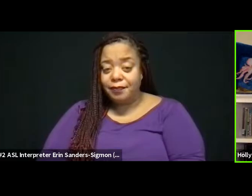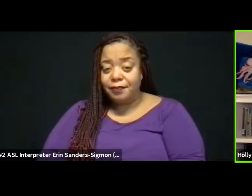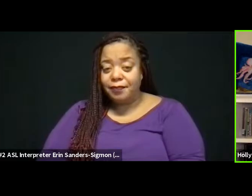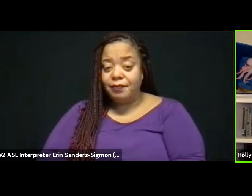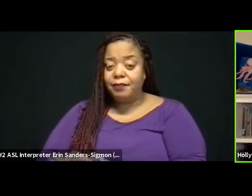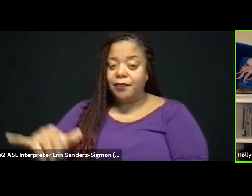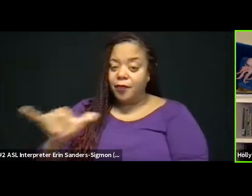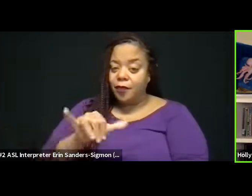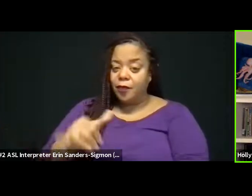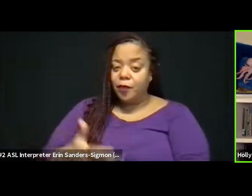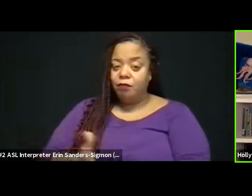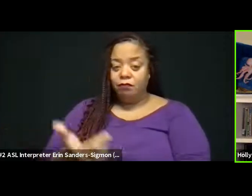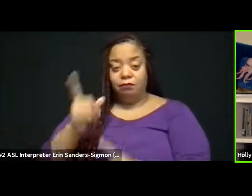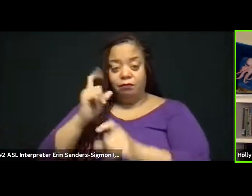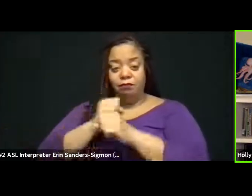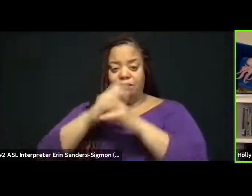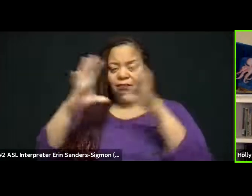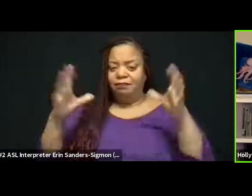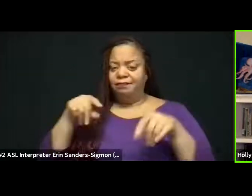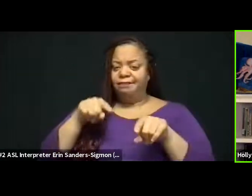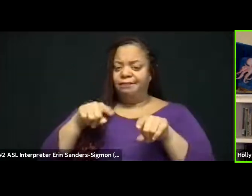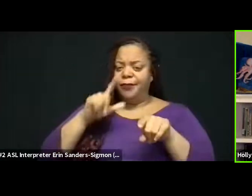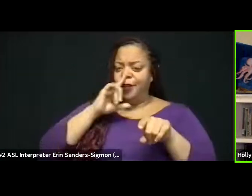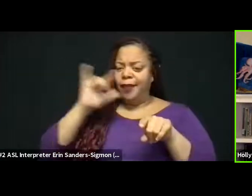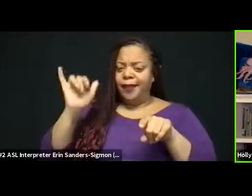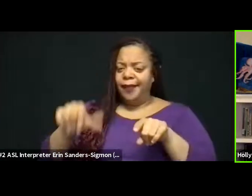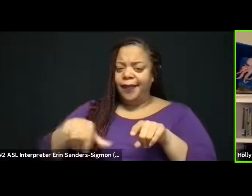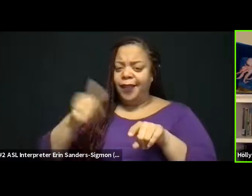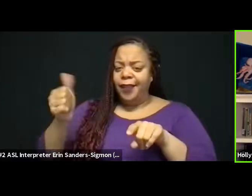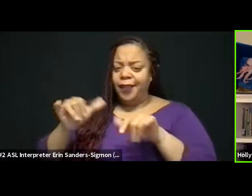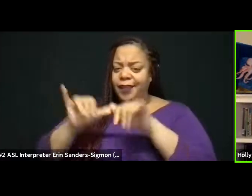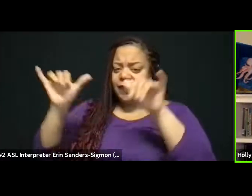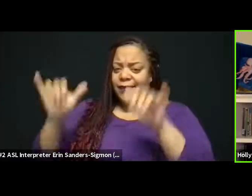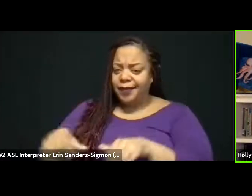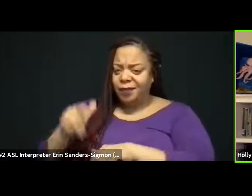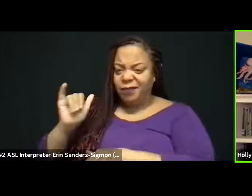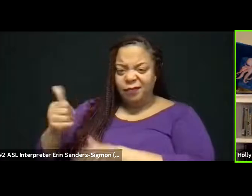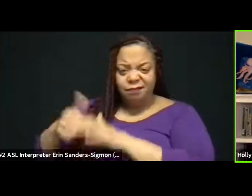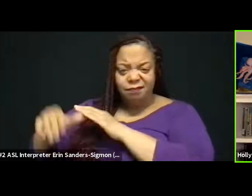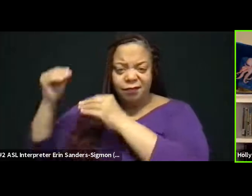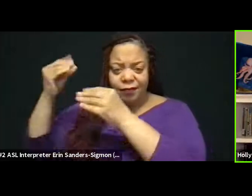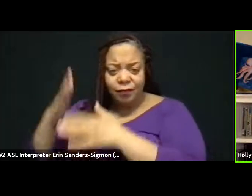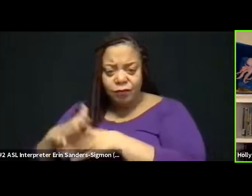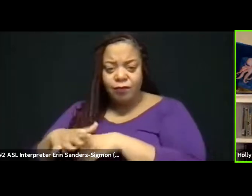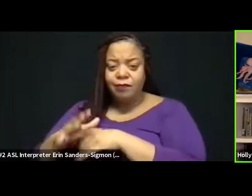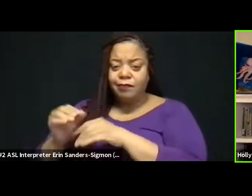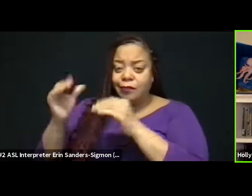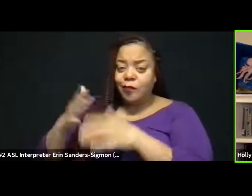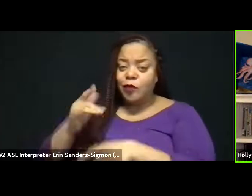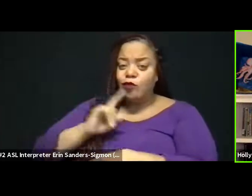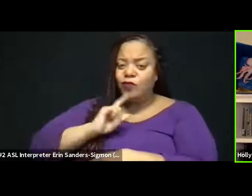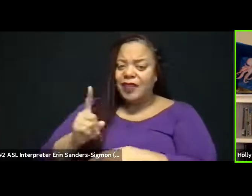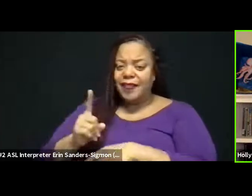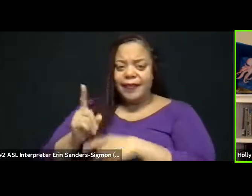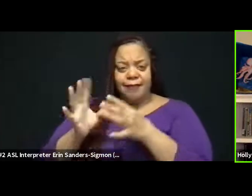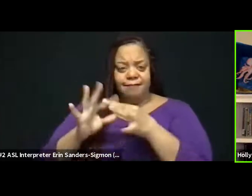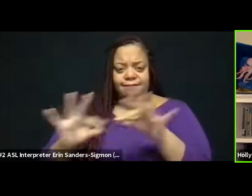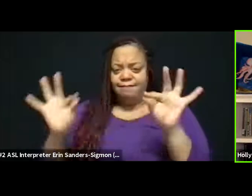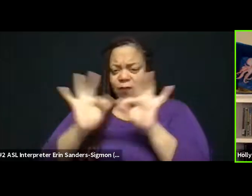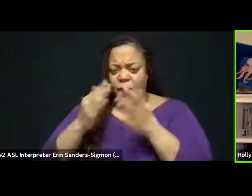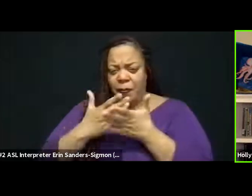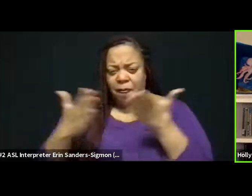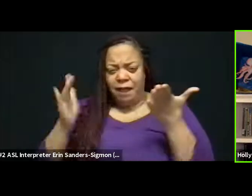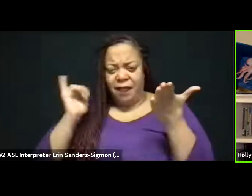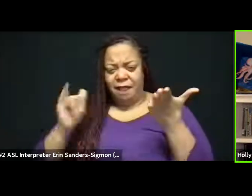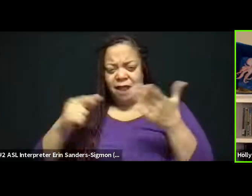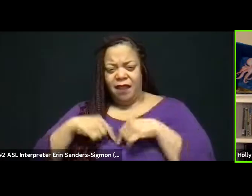in protections, we've worked to put in protections for teachers as organizers has been a really big and important thing that I know we've done here in Durham.